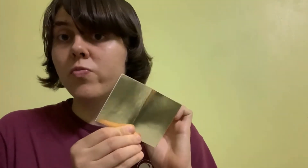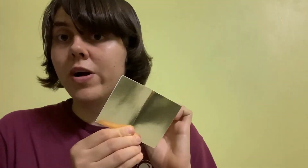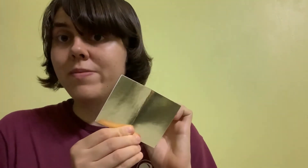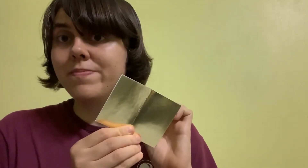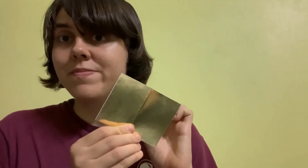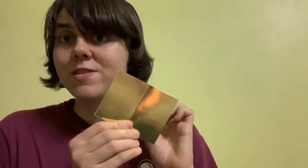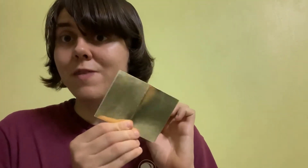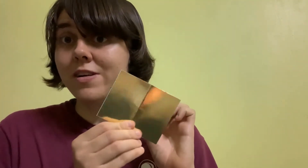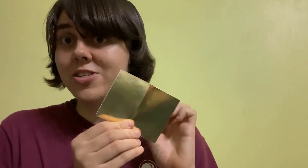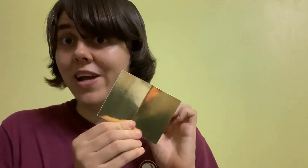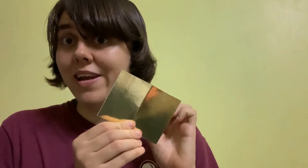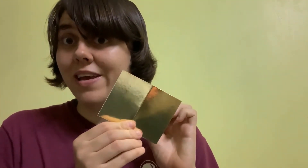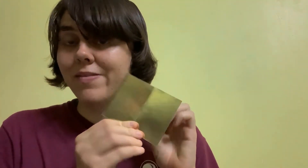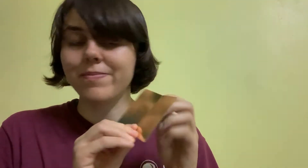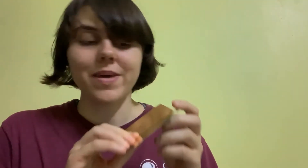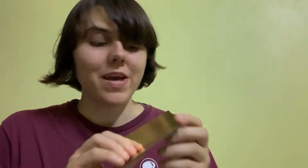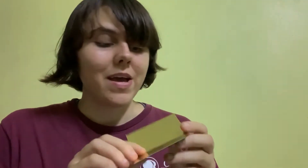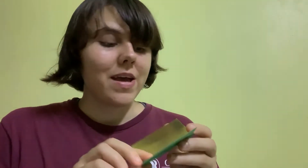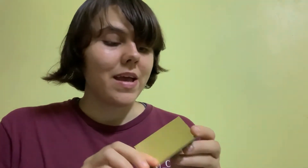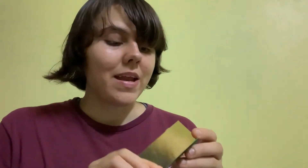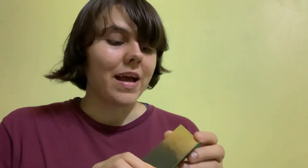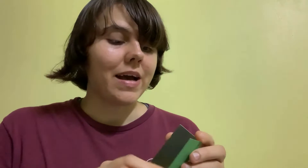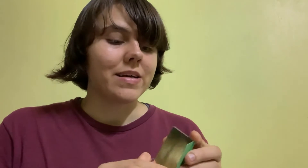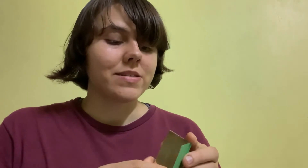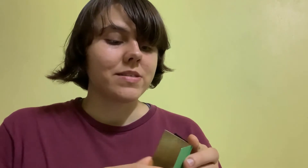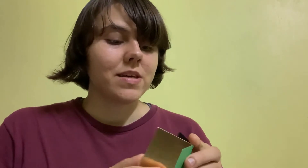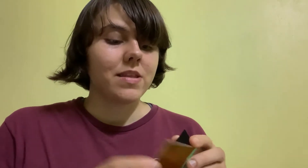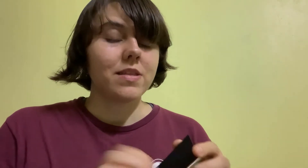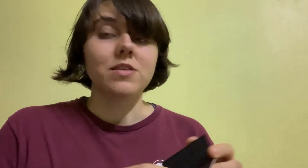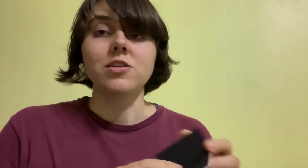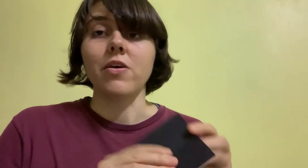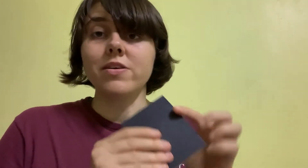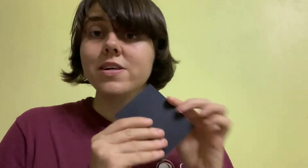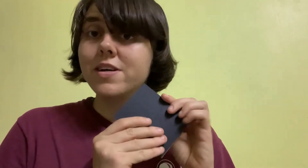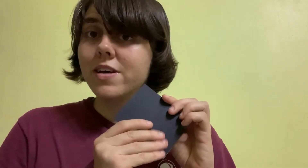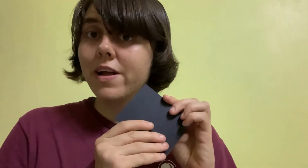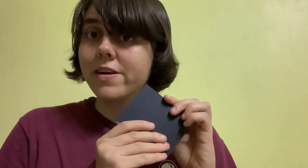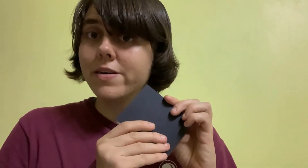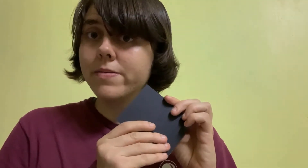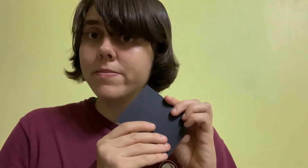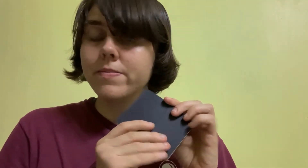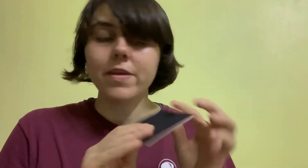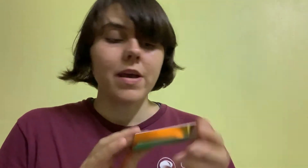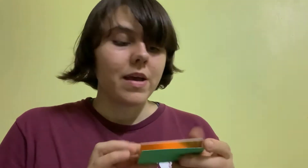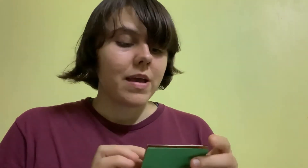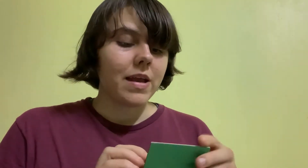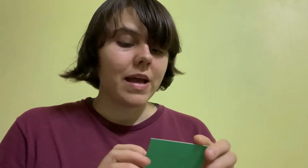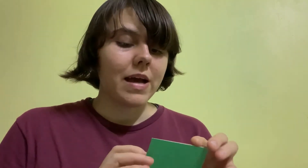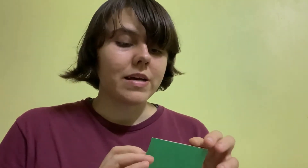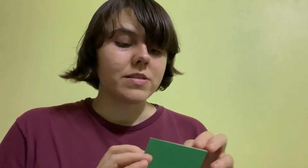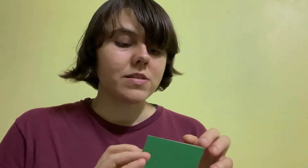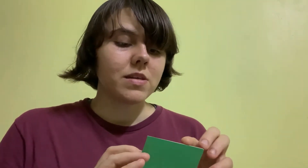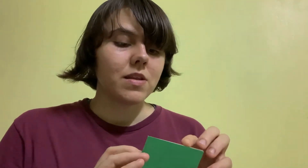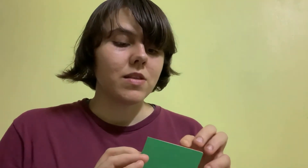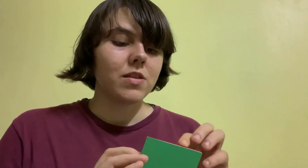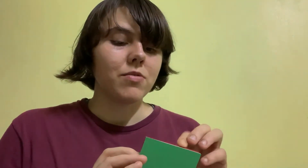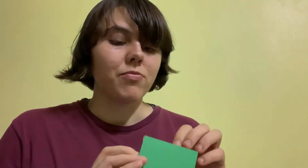one. It's very shiny. It has the dark color. It has the